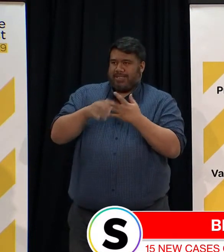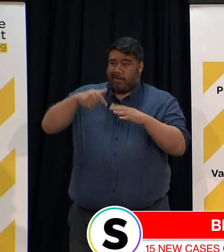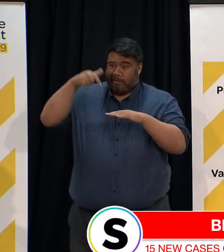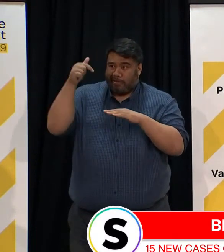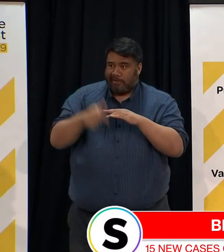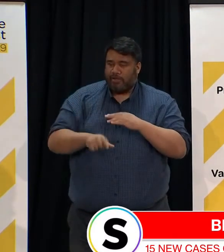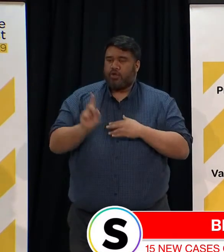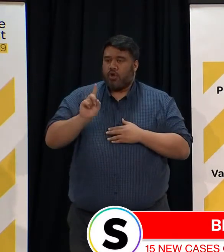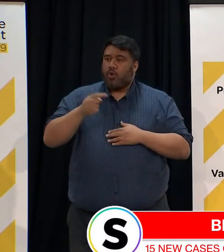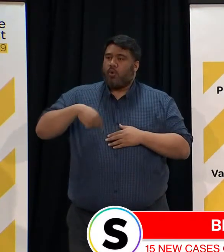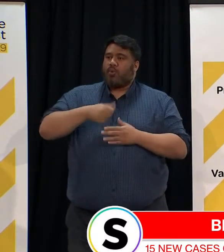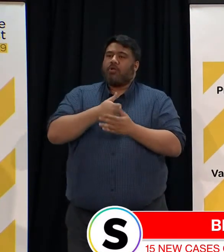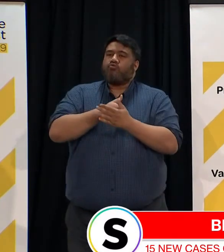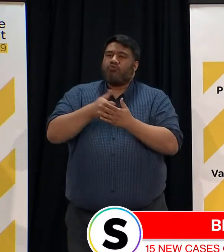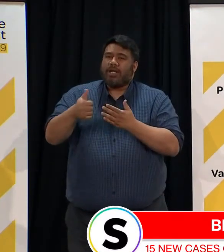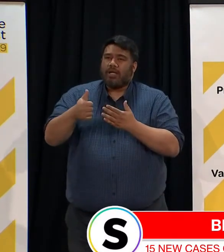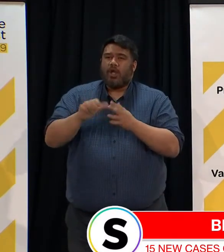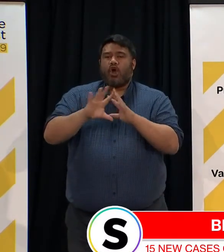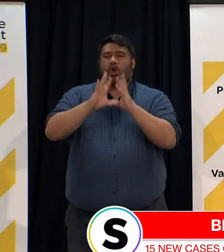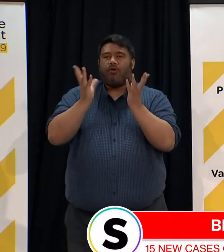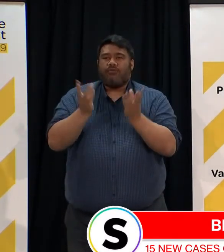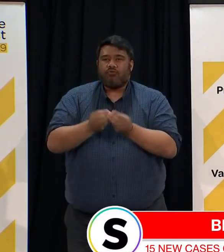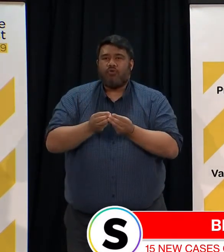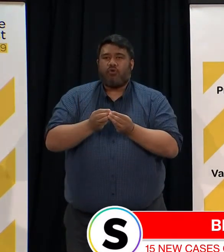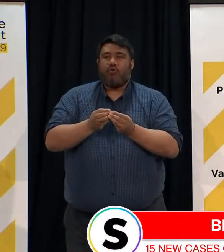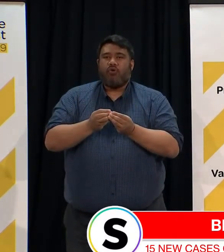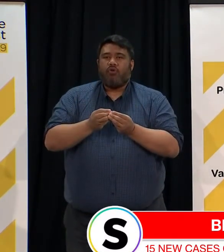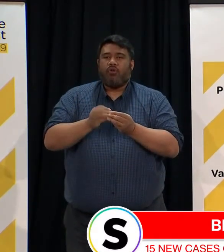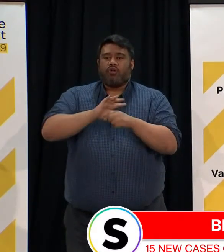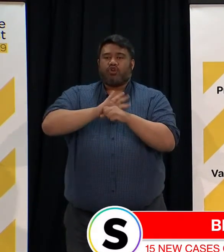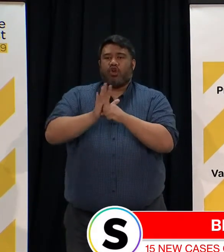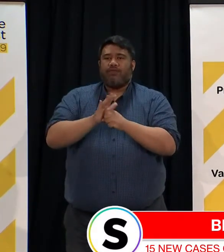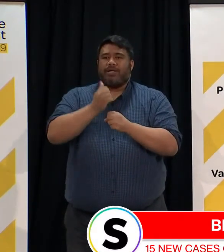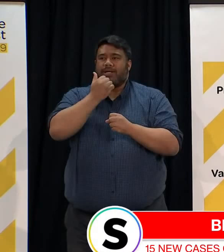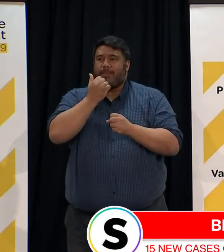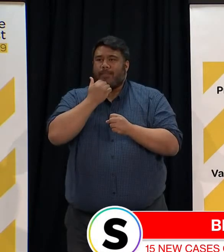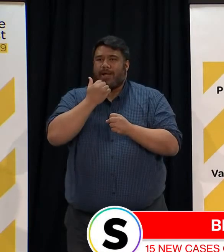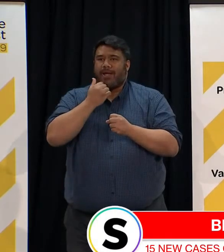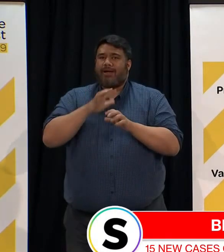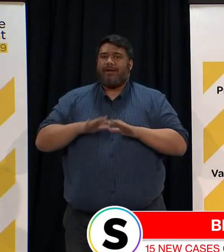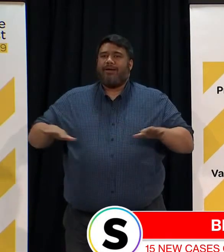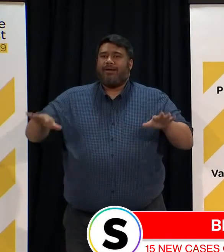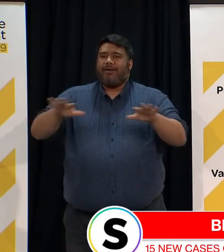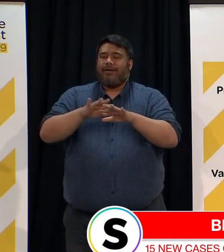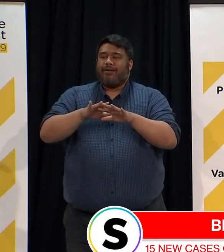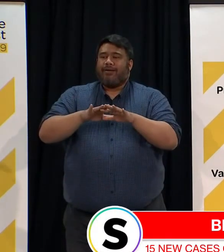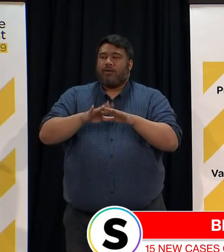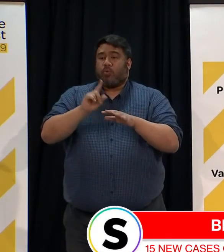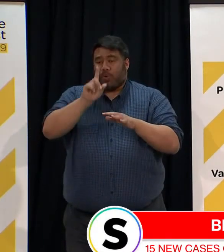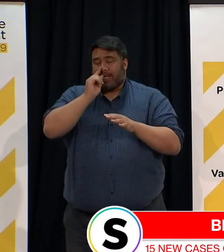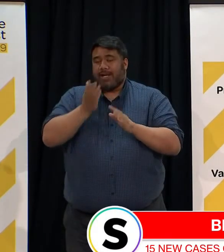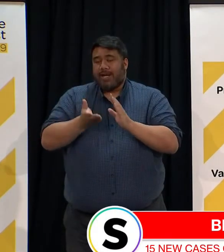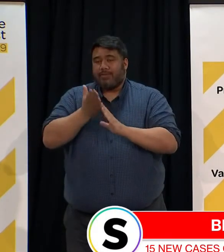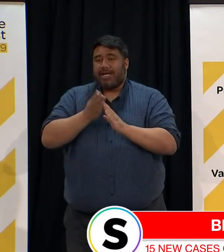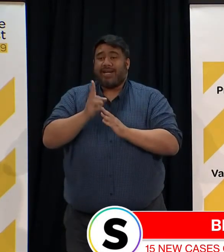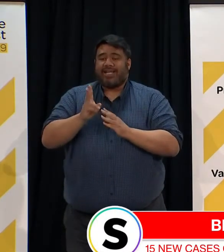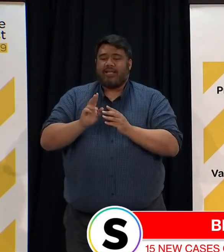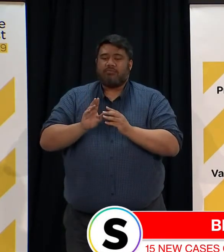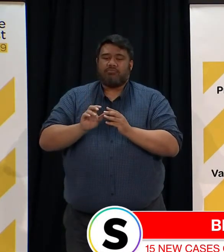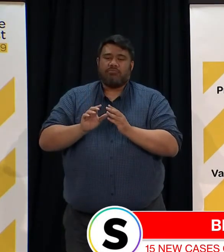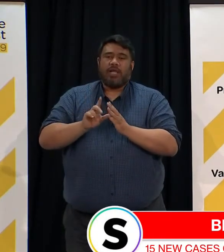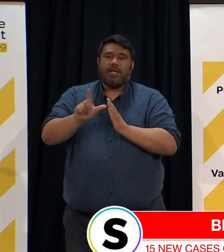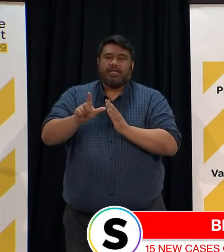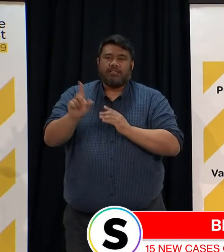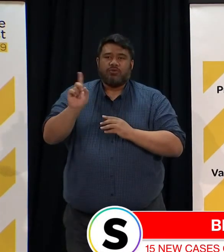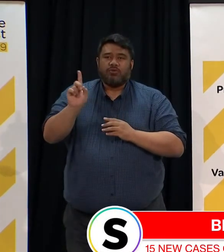an update on the overall vaccination status of the full outbreak, and we can do an update again on that today. Benedict. Do you have any